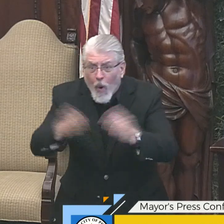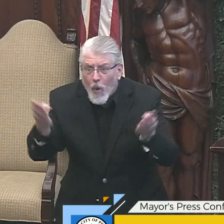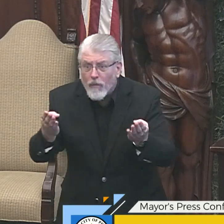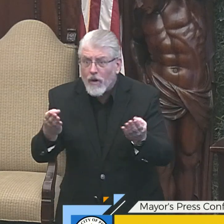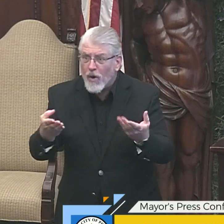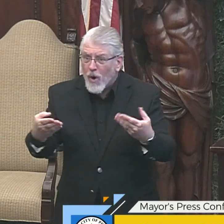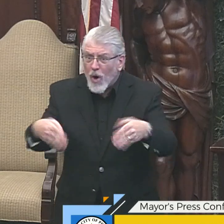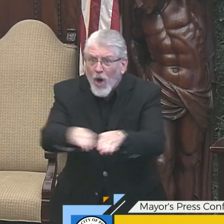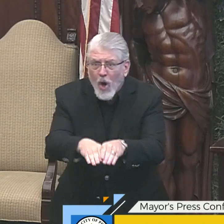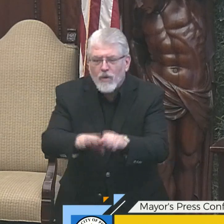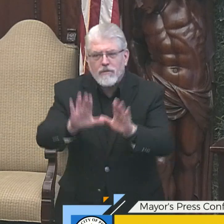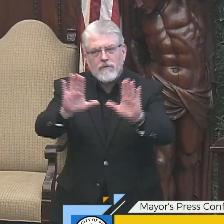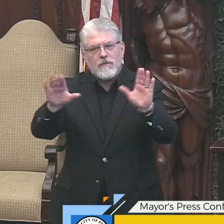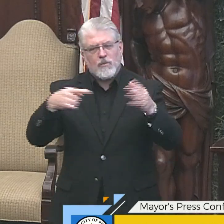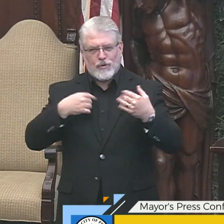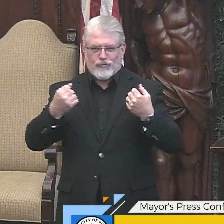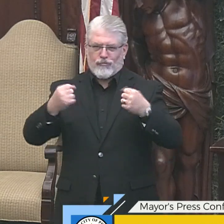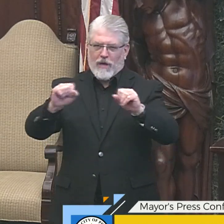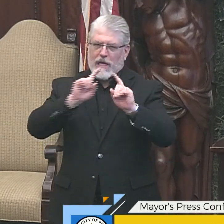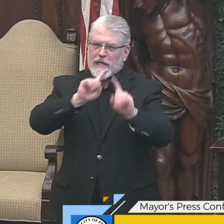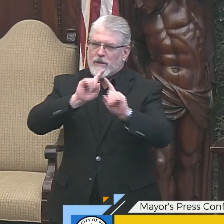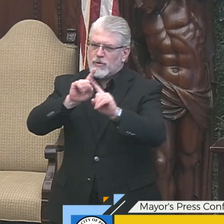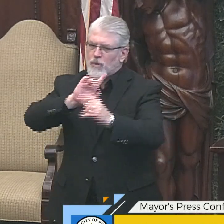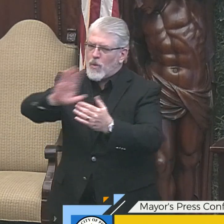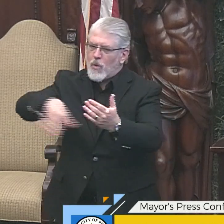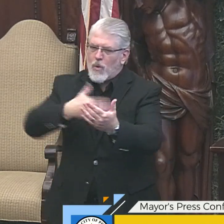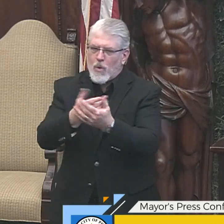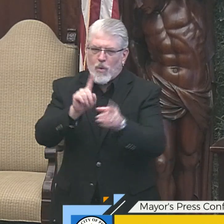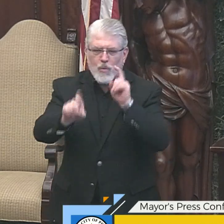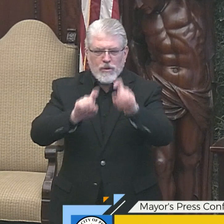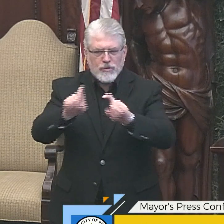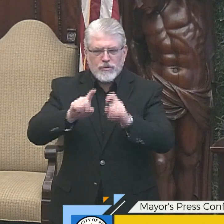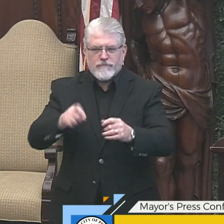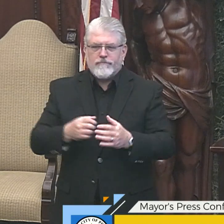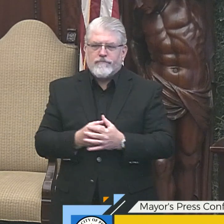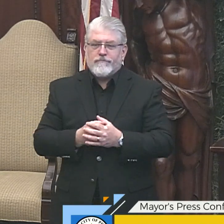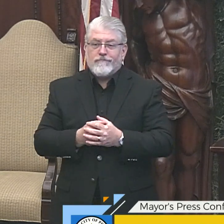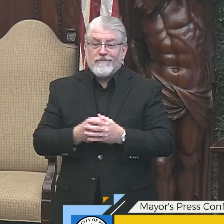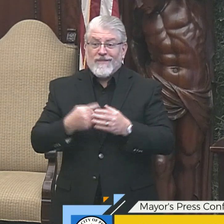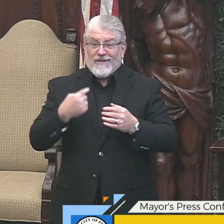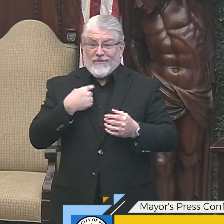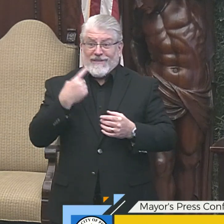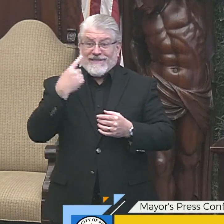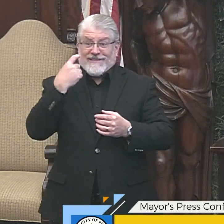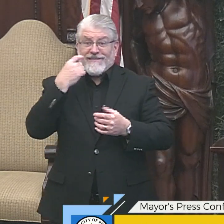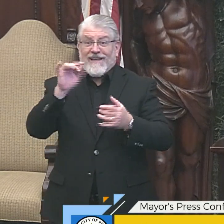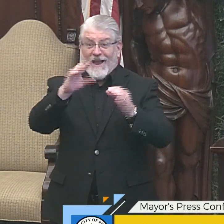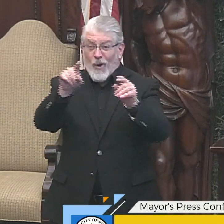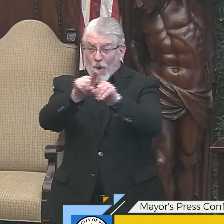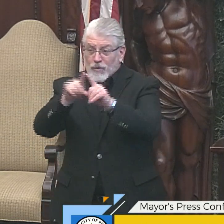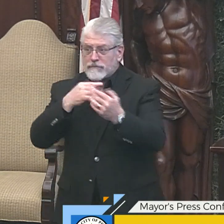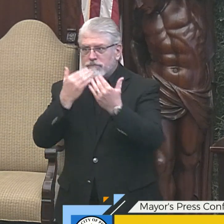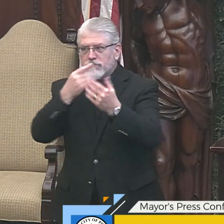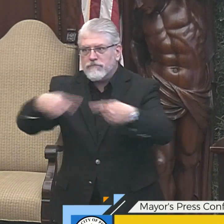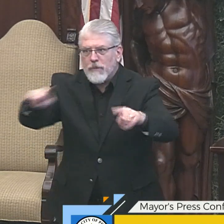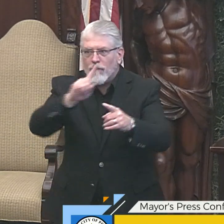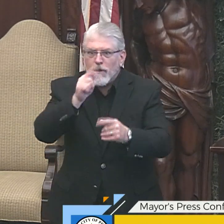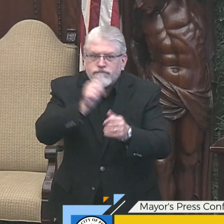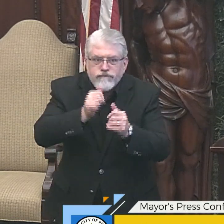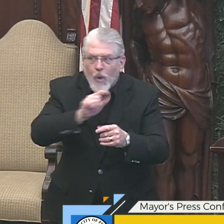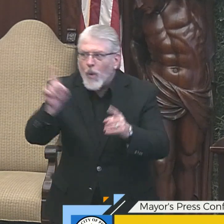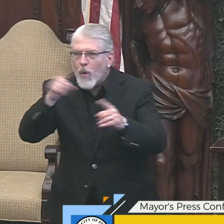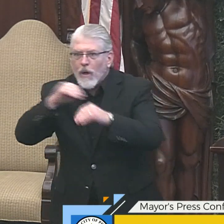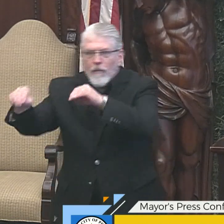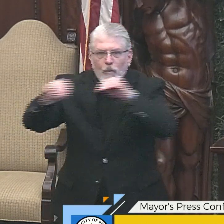the location of these daily briefings back to City Hall. We did so because the space here is bigger and better for social